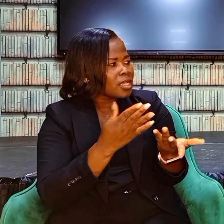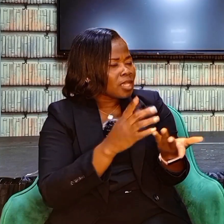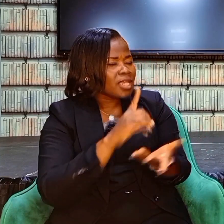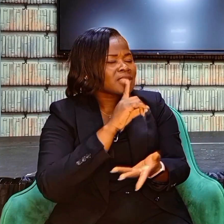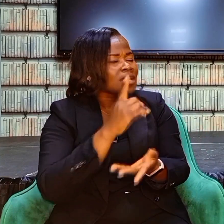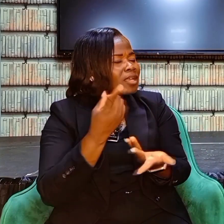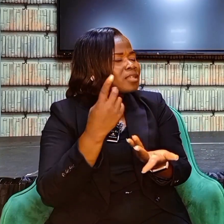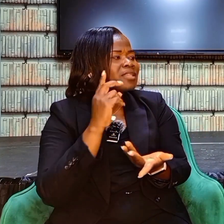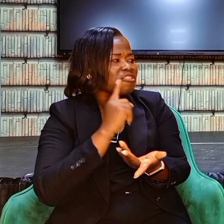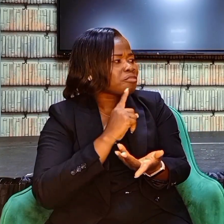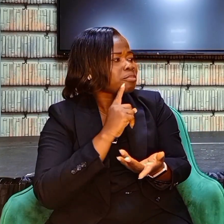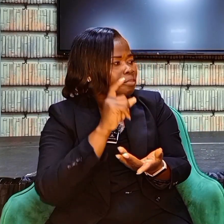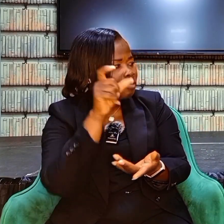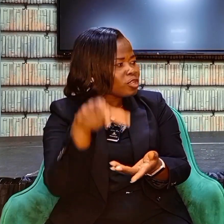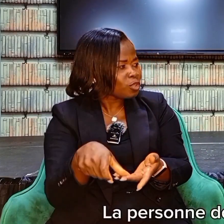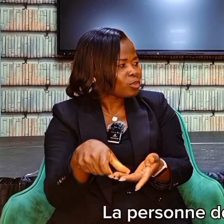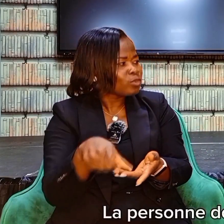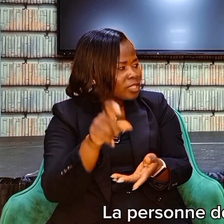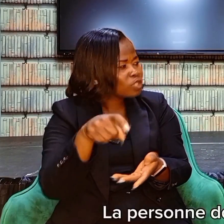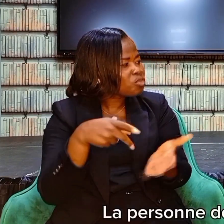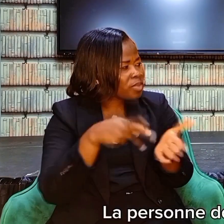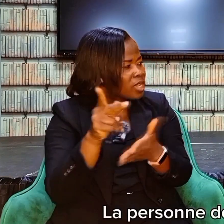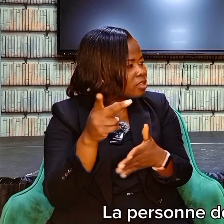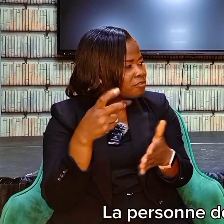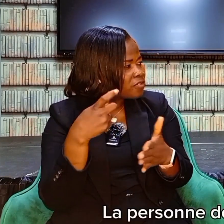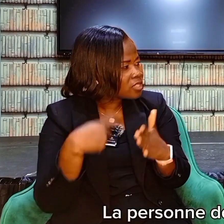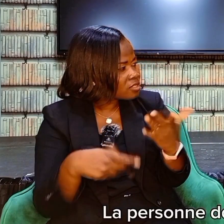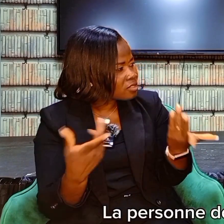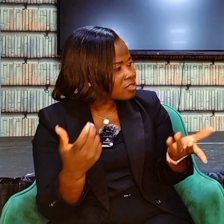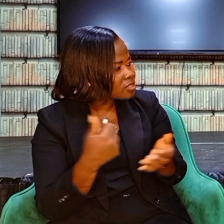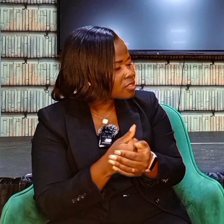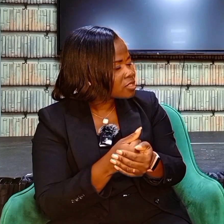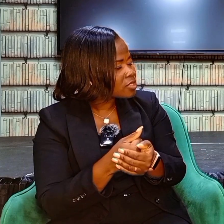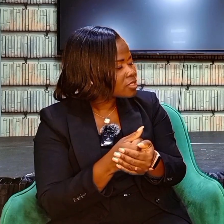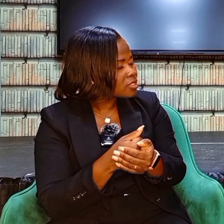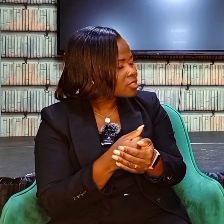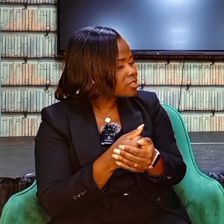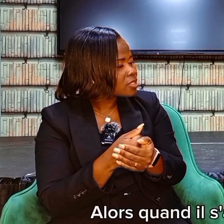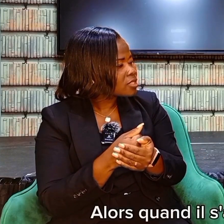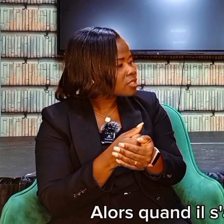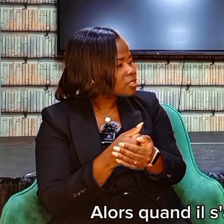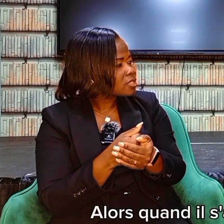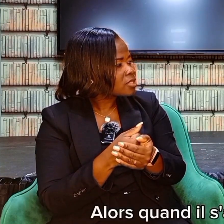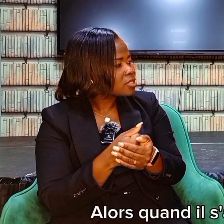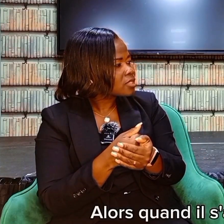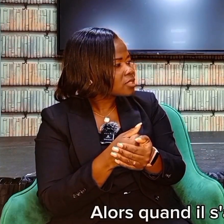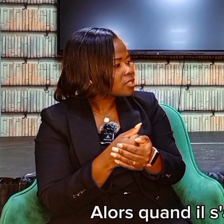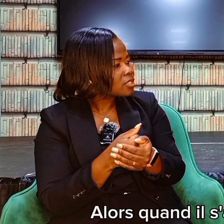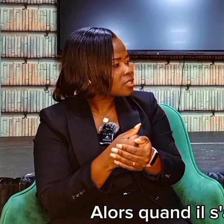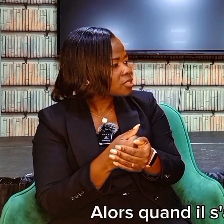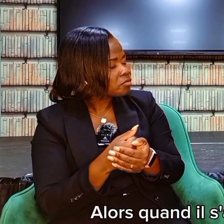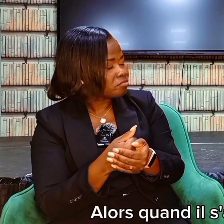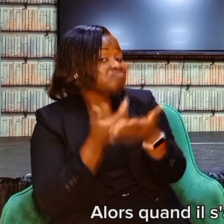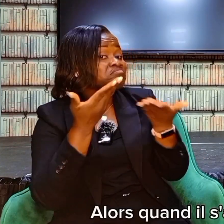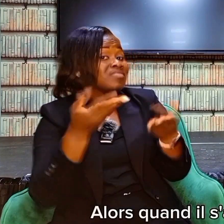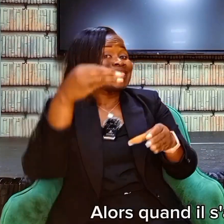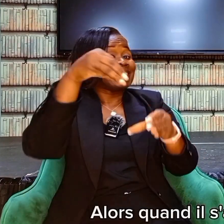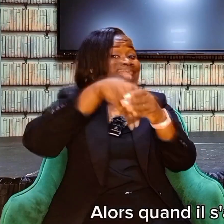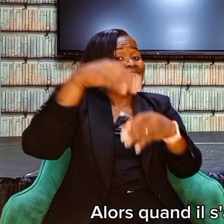police? Is the deaf person need to pay the fees? So when it comes to